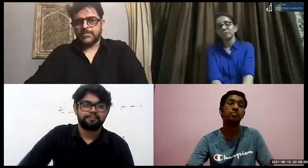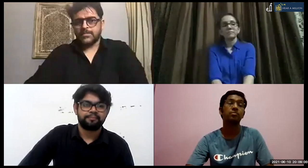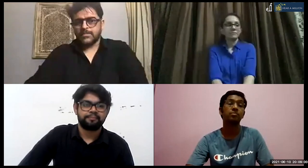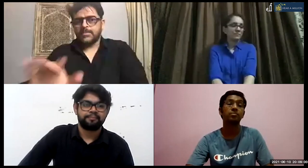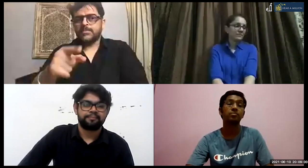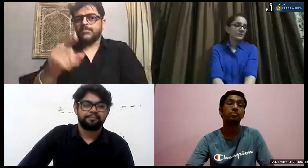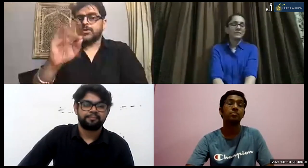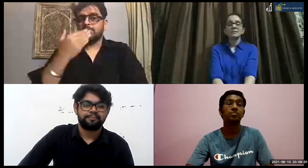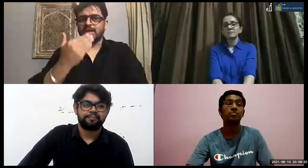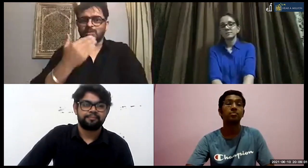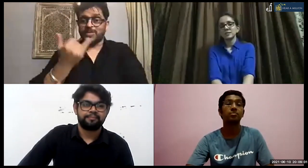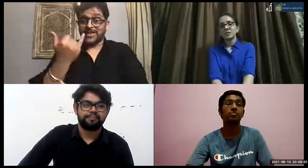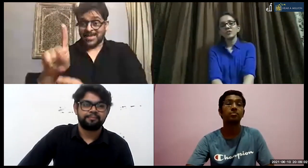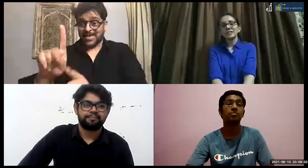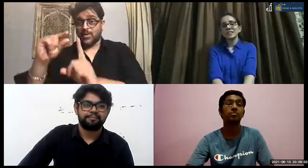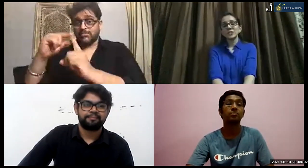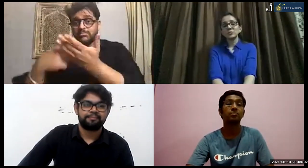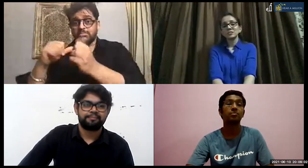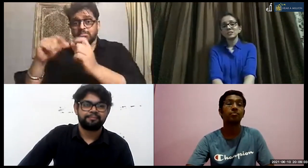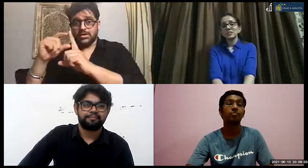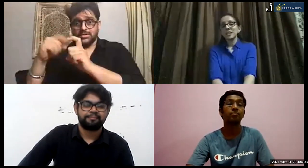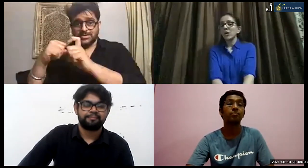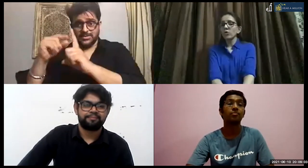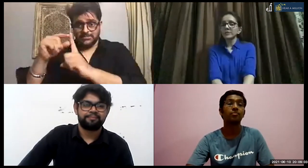pro. All right, thank you.